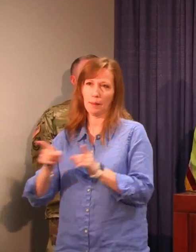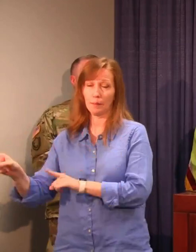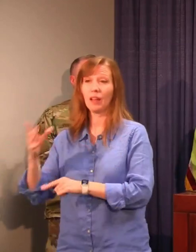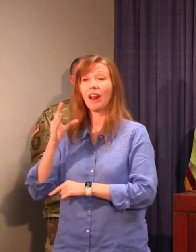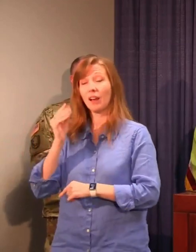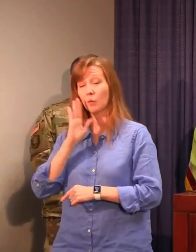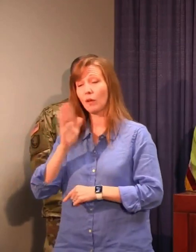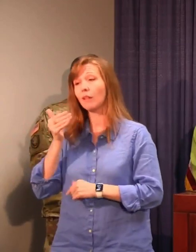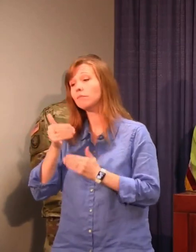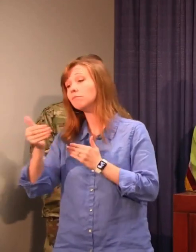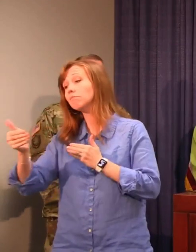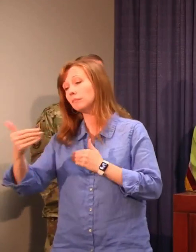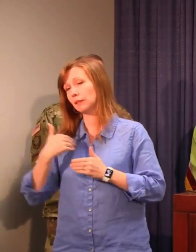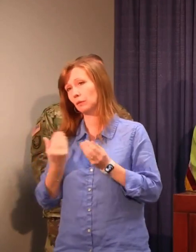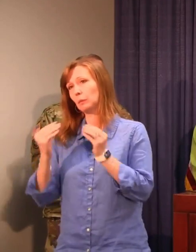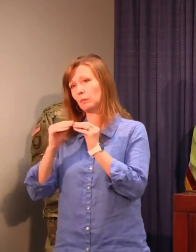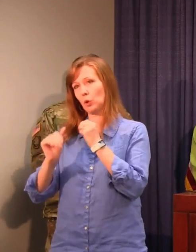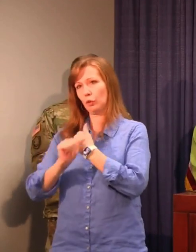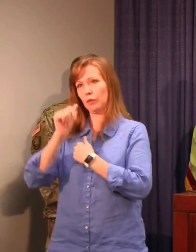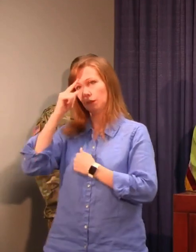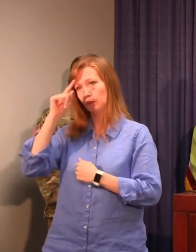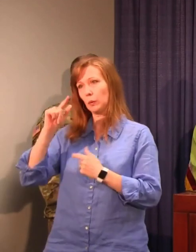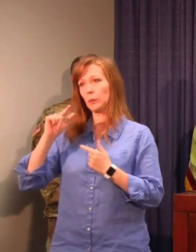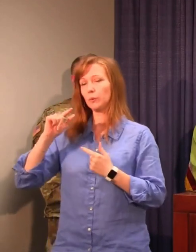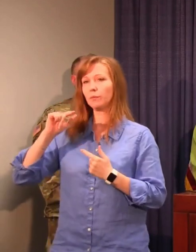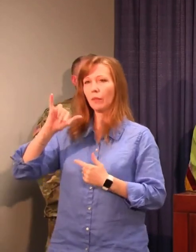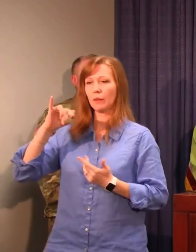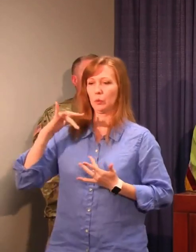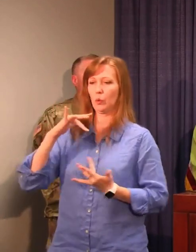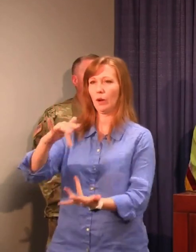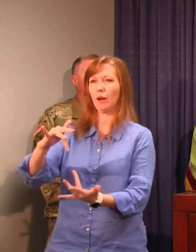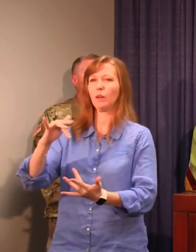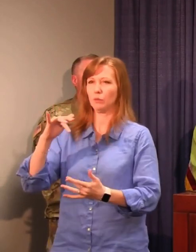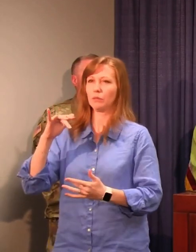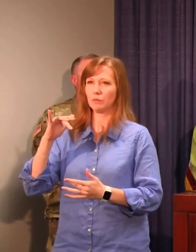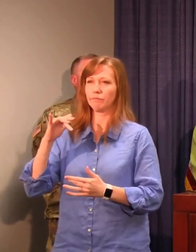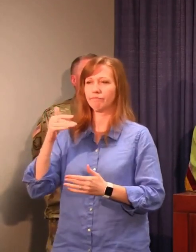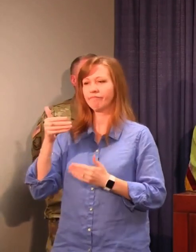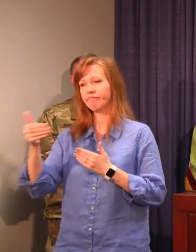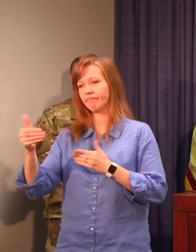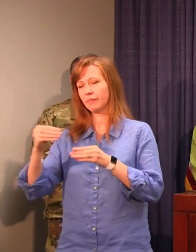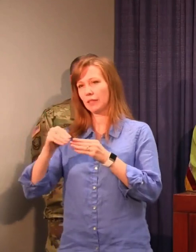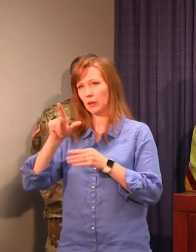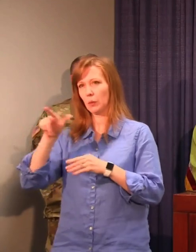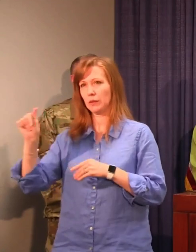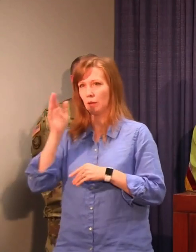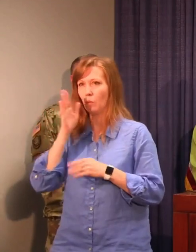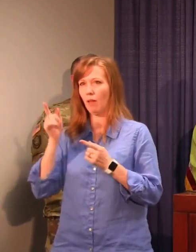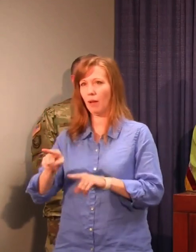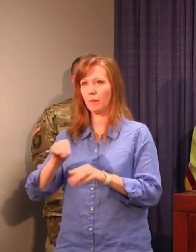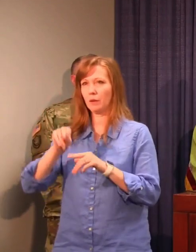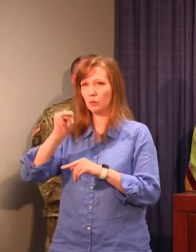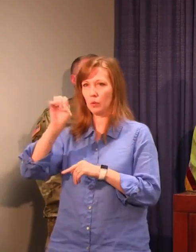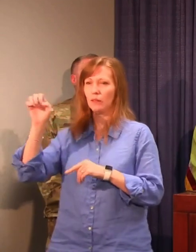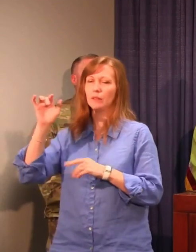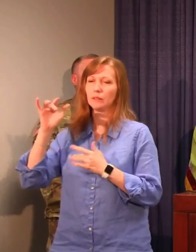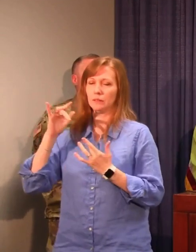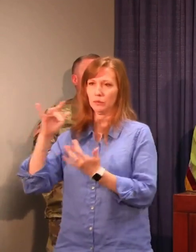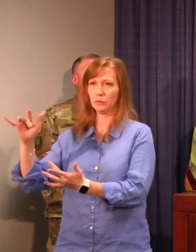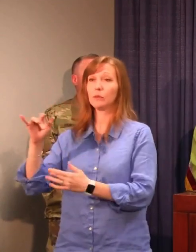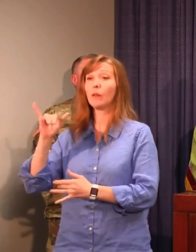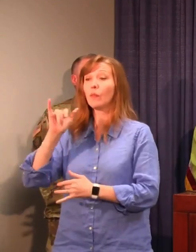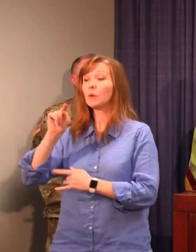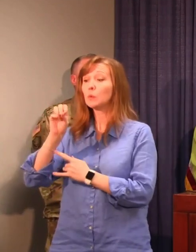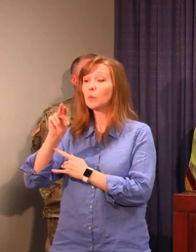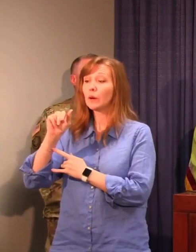tornadoes across Louisiana as well. In fact, the tornado watch continues. If you look at the radar, you will